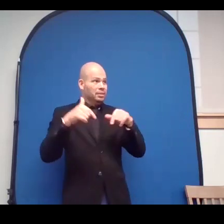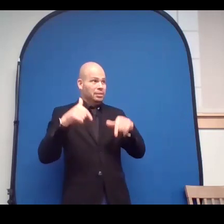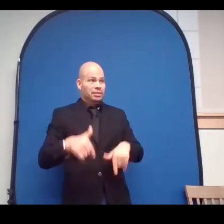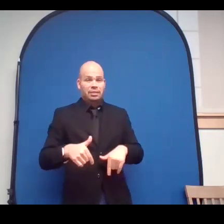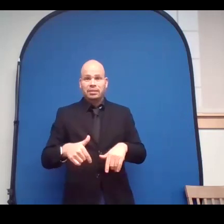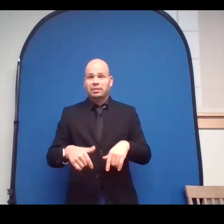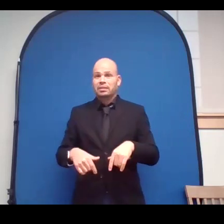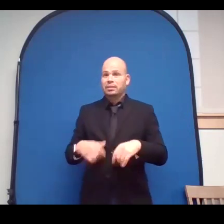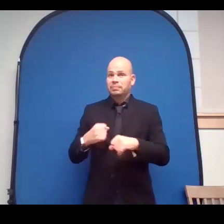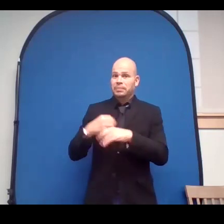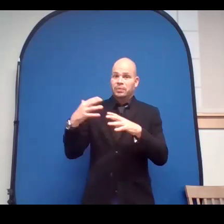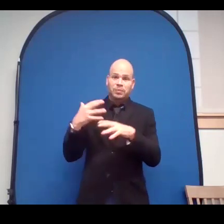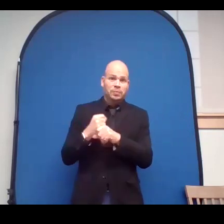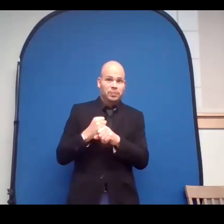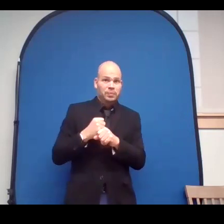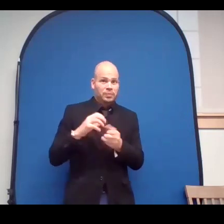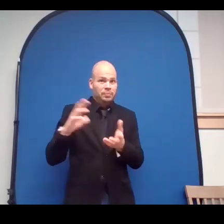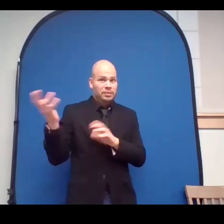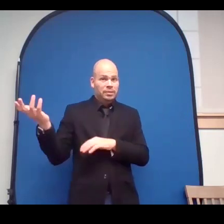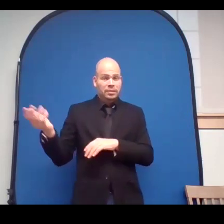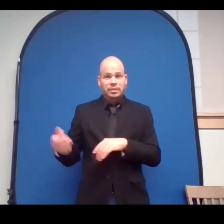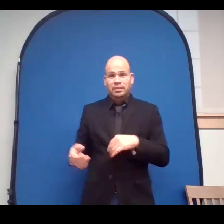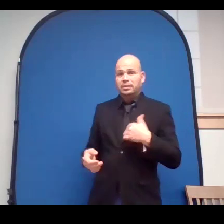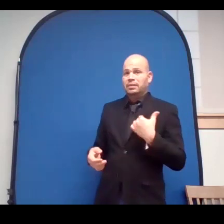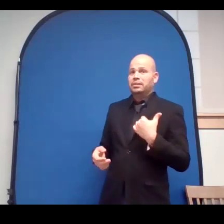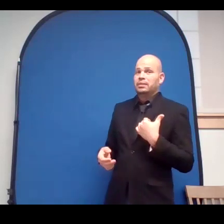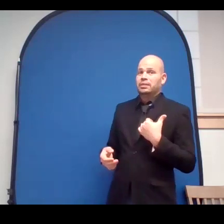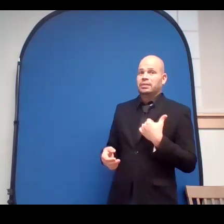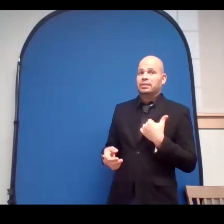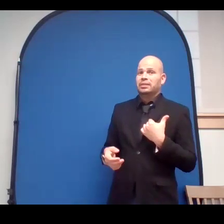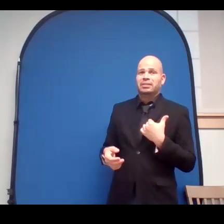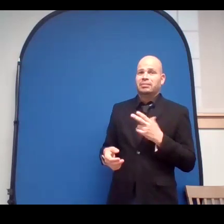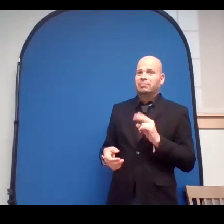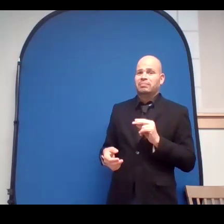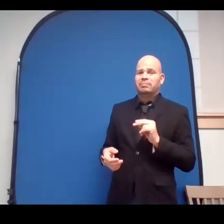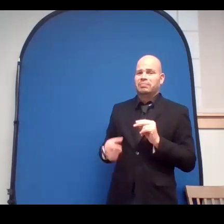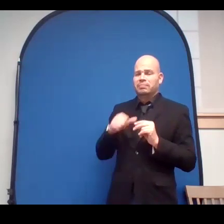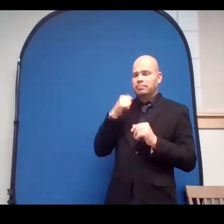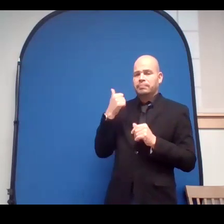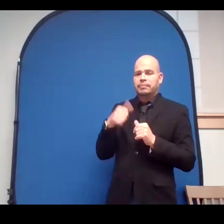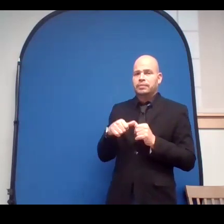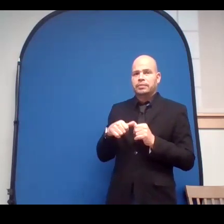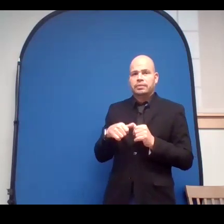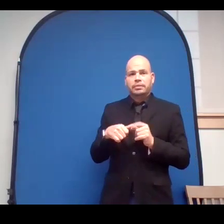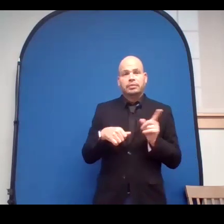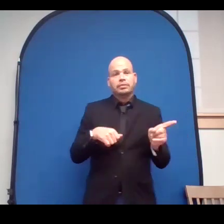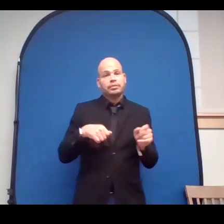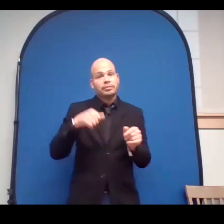All saying that, no. And you don't recall Captain Reamer saying in response to that, well, it's too late